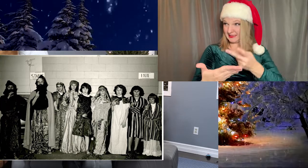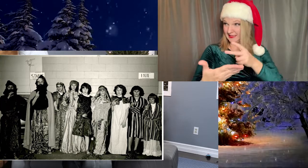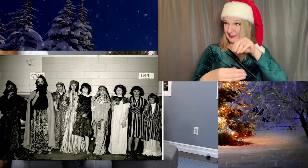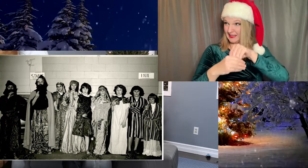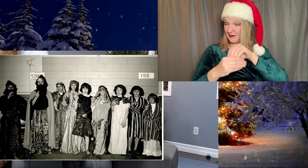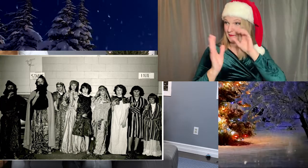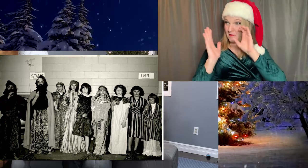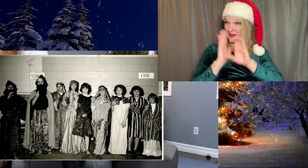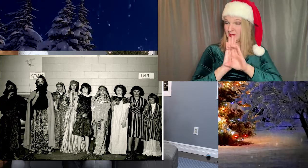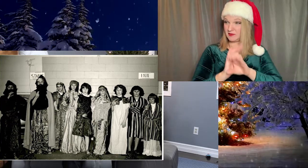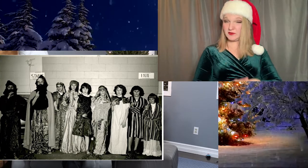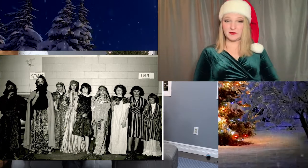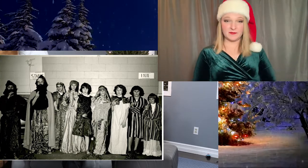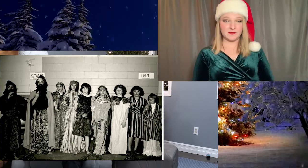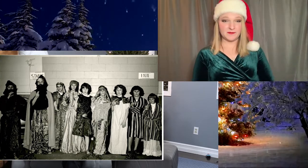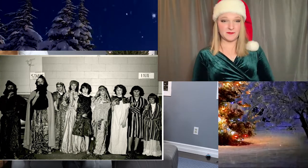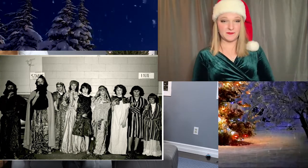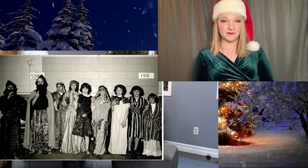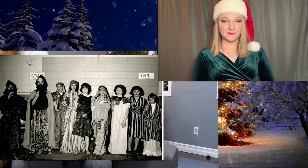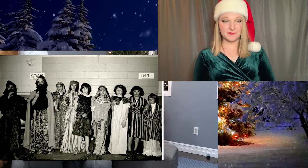Do you see Grandpa anywhere?